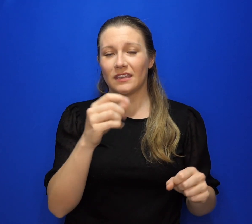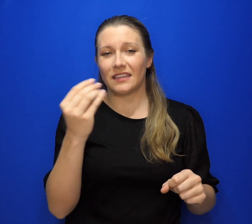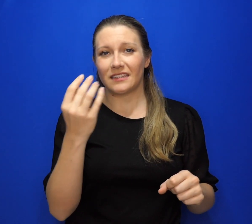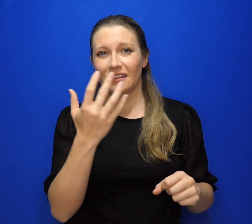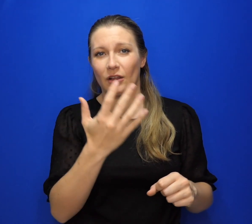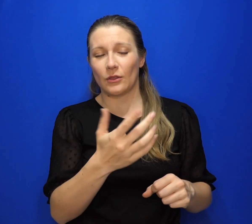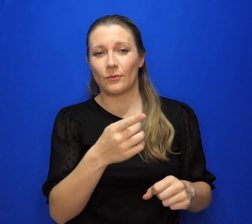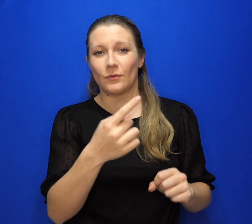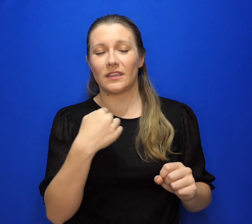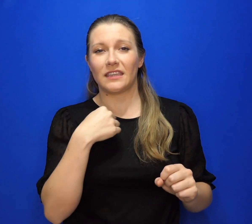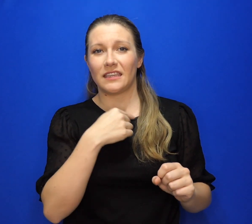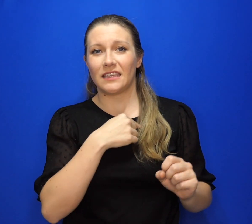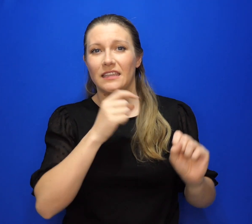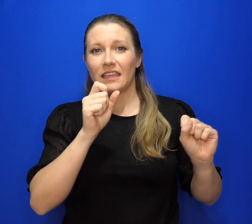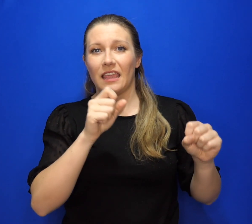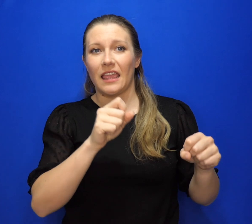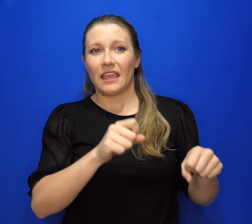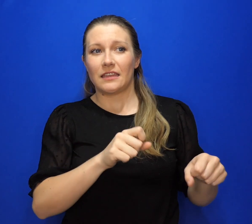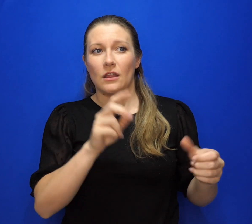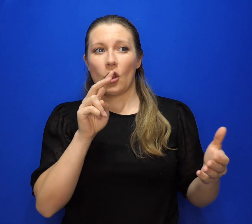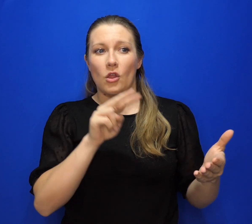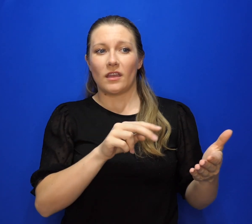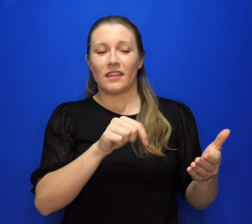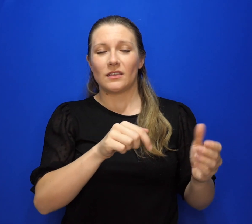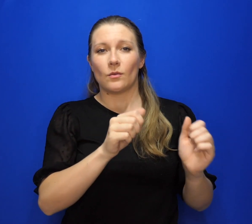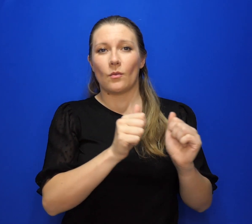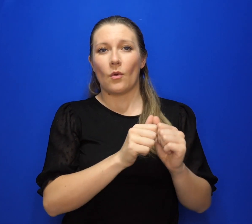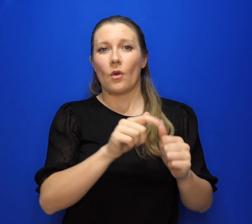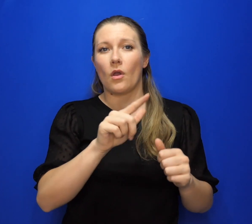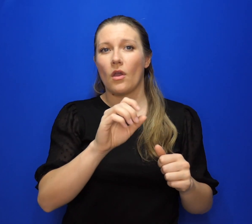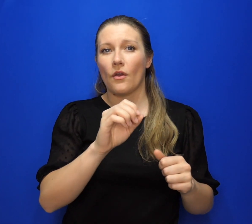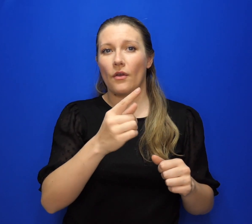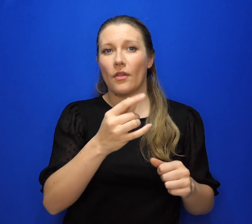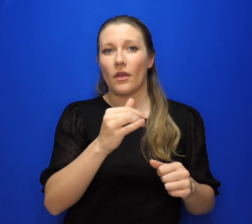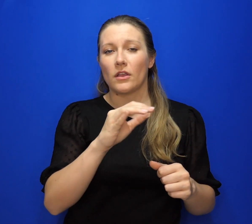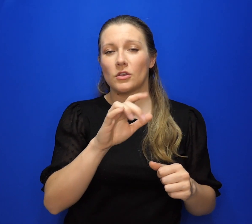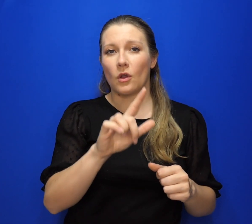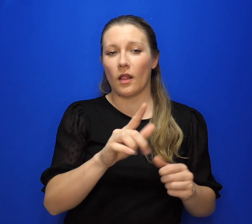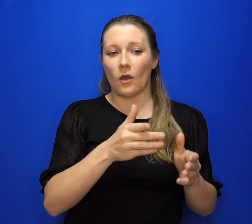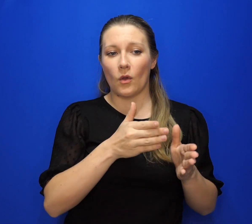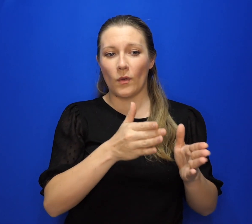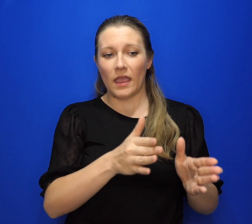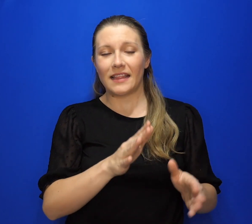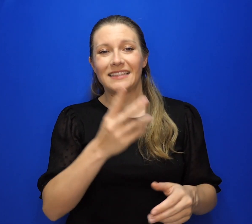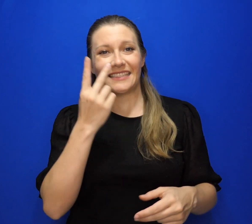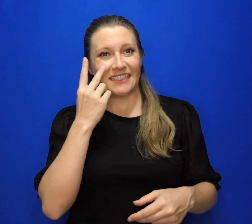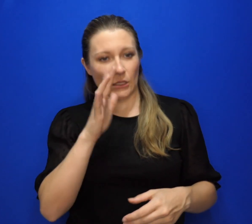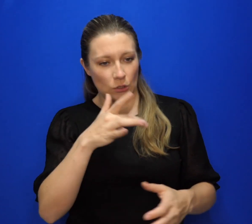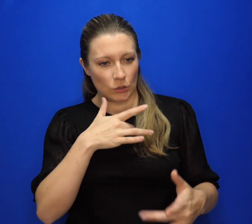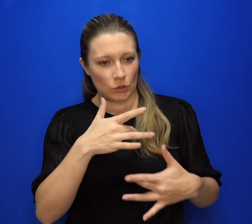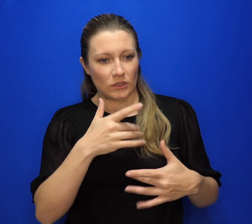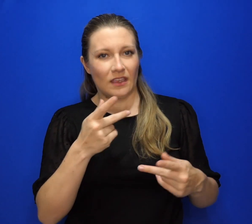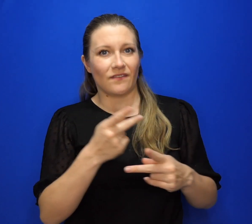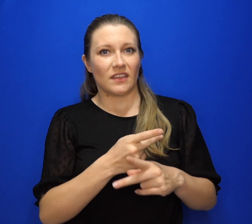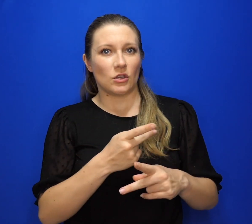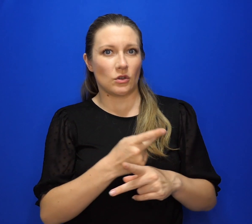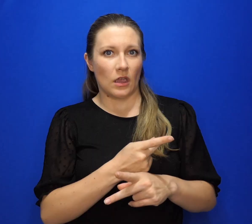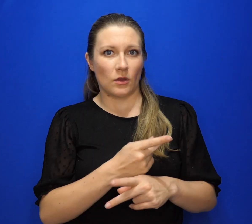a logical way. Let's look at this in your concerns, and let's figure the ones out that actually are relative